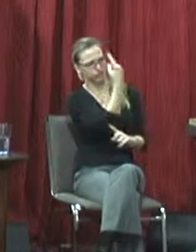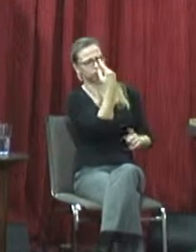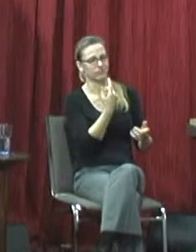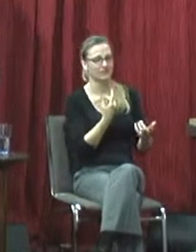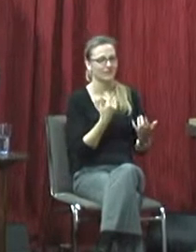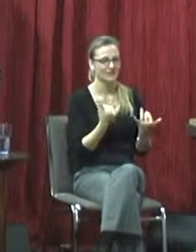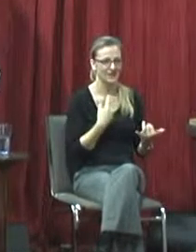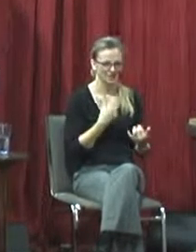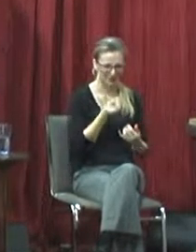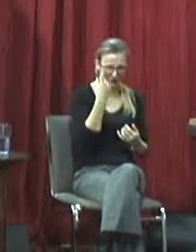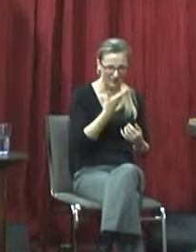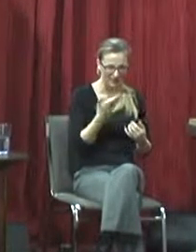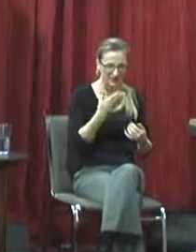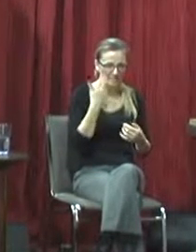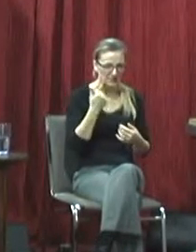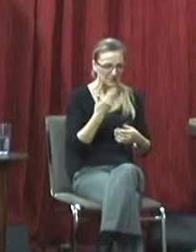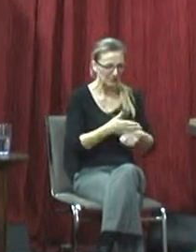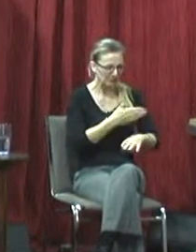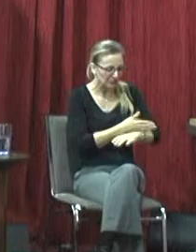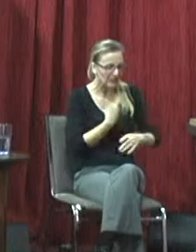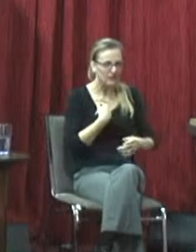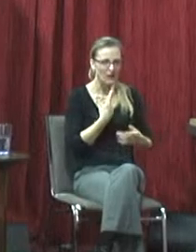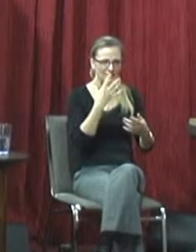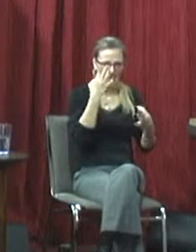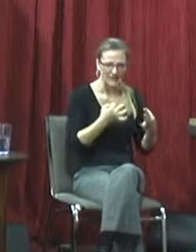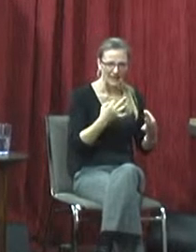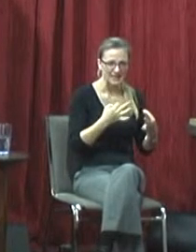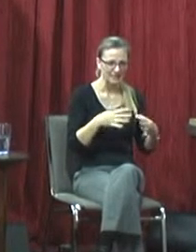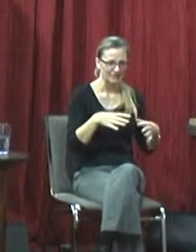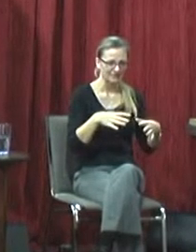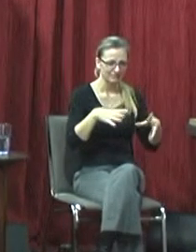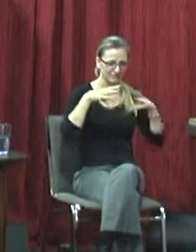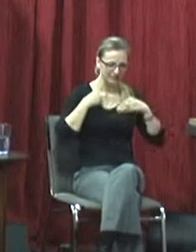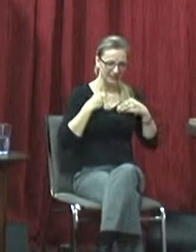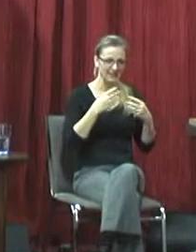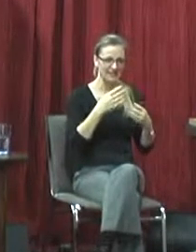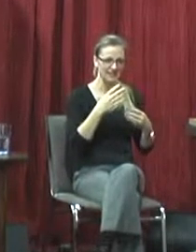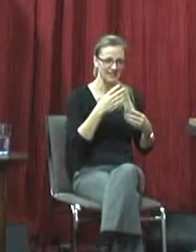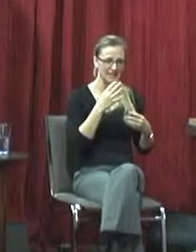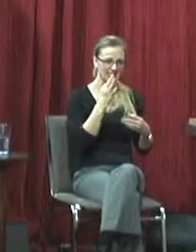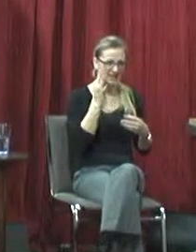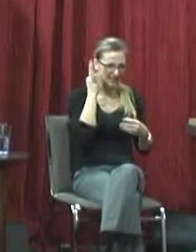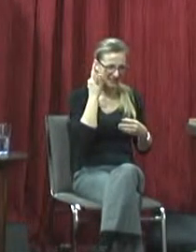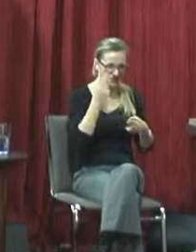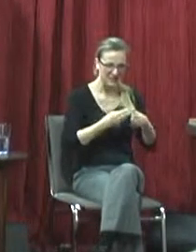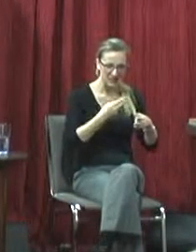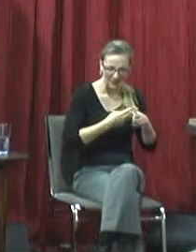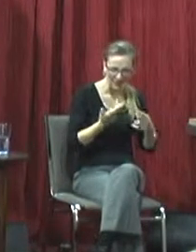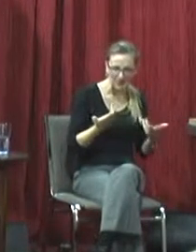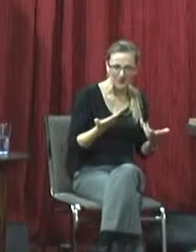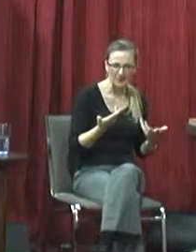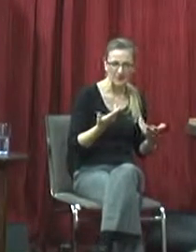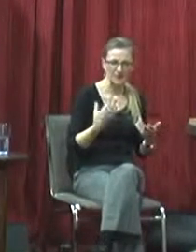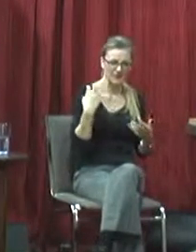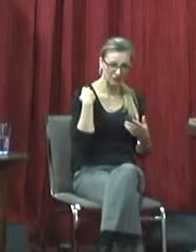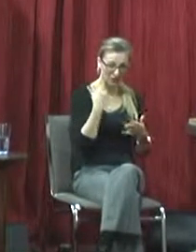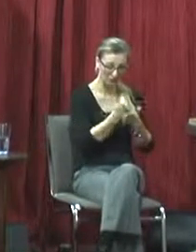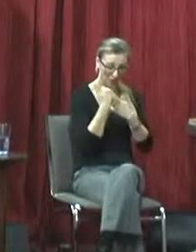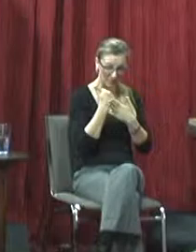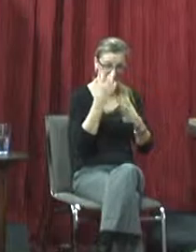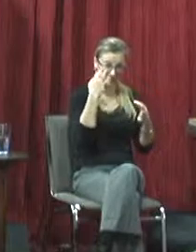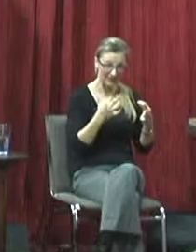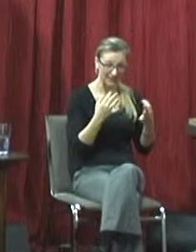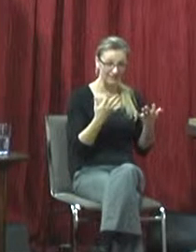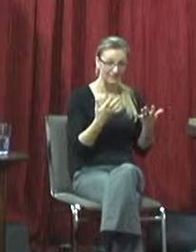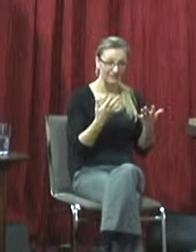now I understand things better, and I have decided to take a Native American name, which the chief helped me decide on. From now on, please call